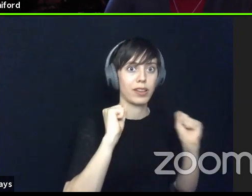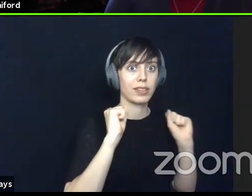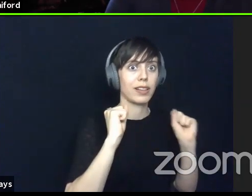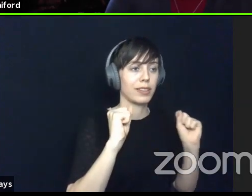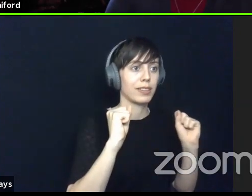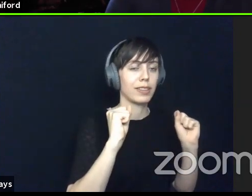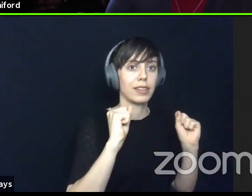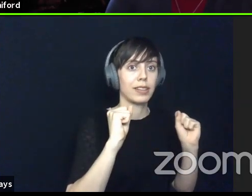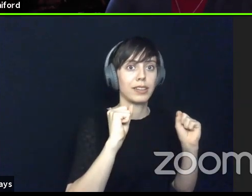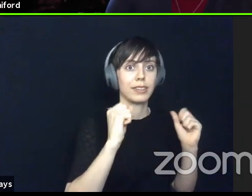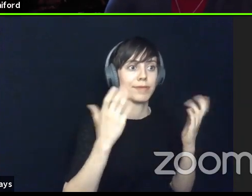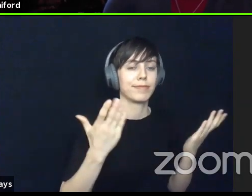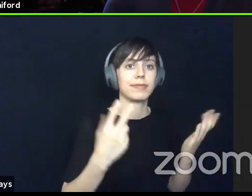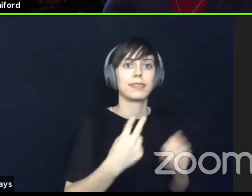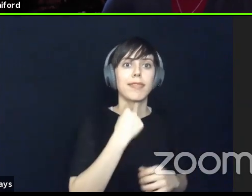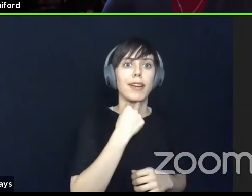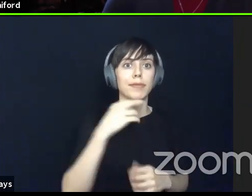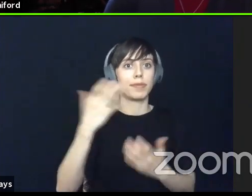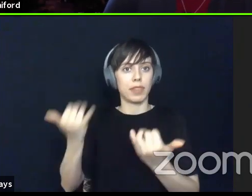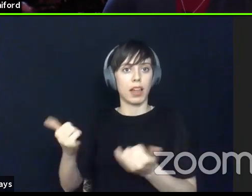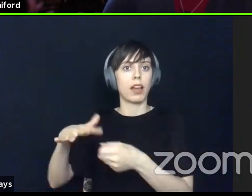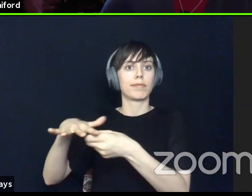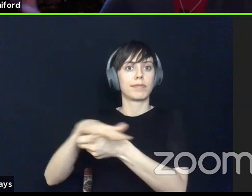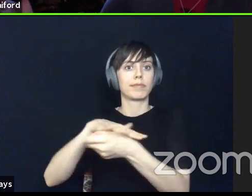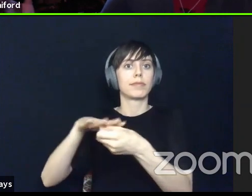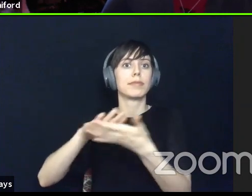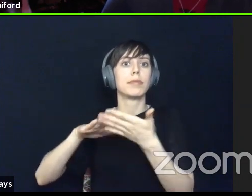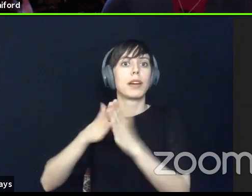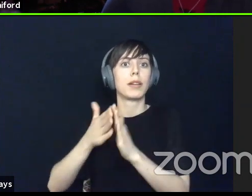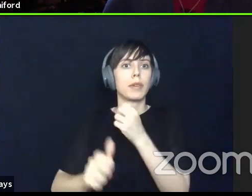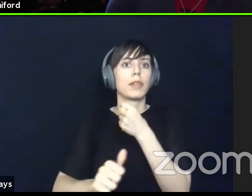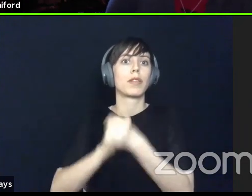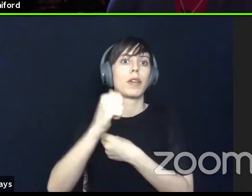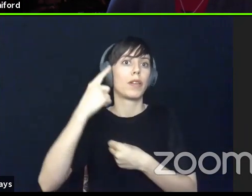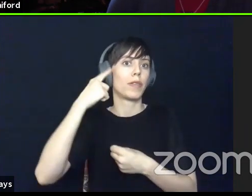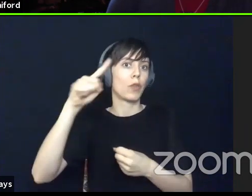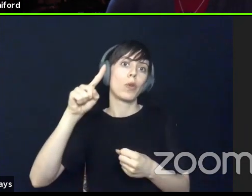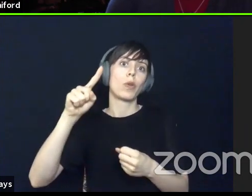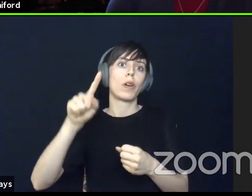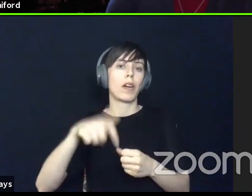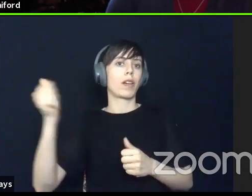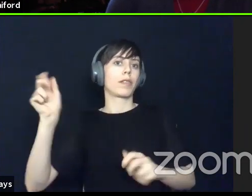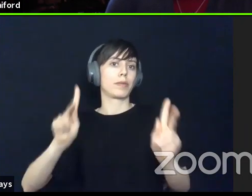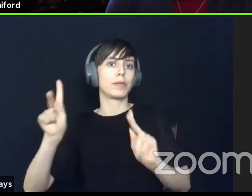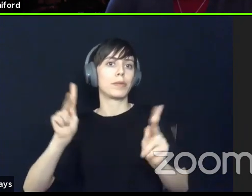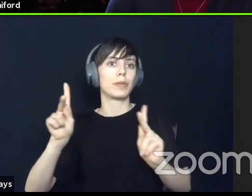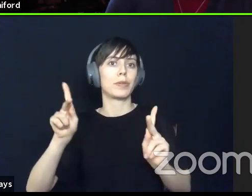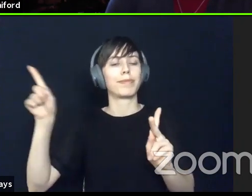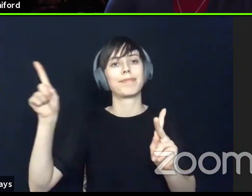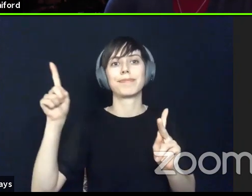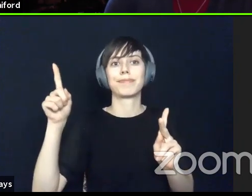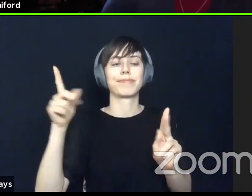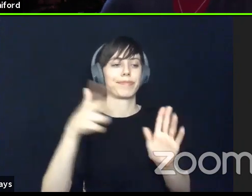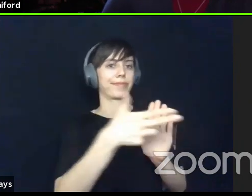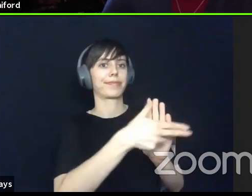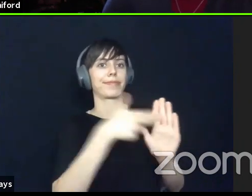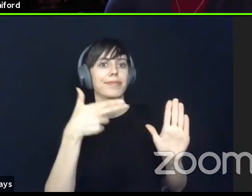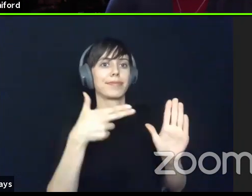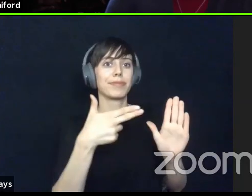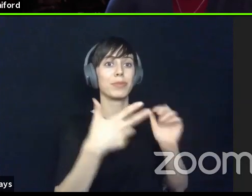society. They might think that your proximity to poverty in that community is blighted. And so your parents